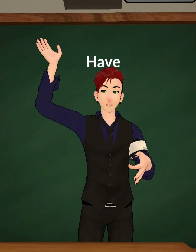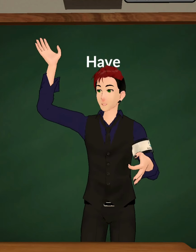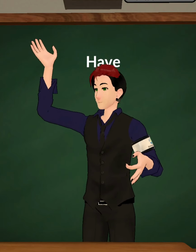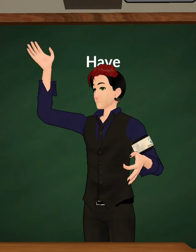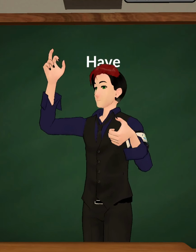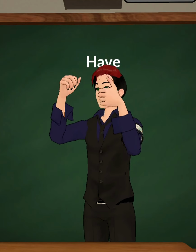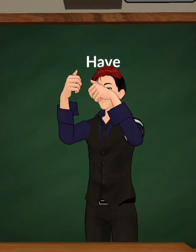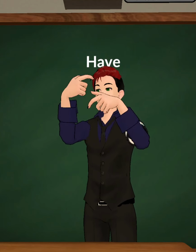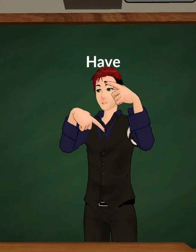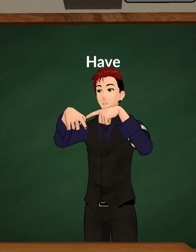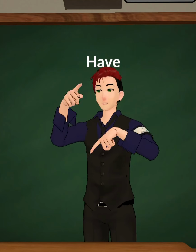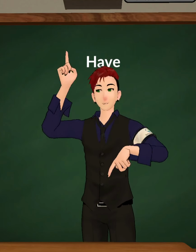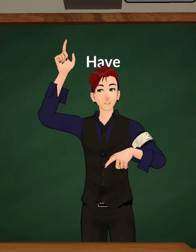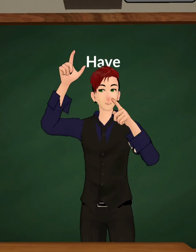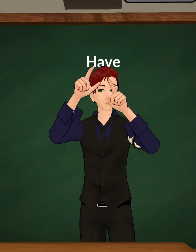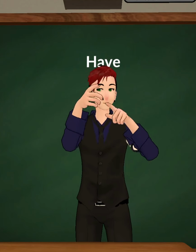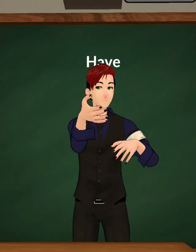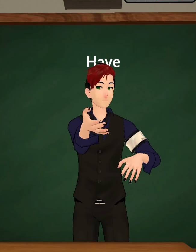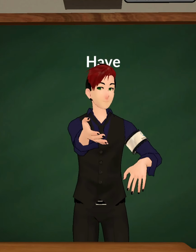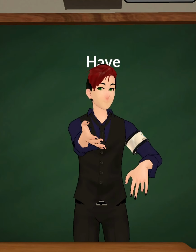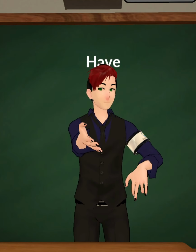have. How do you guys sign this word?